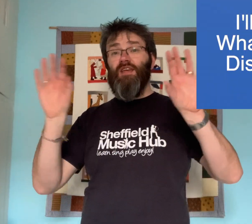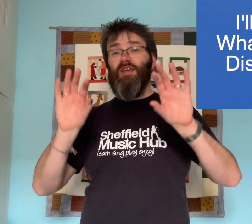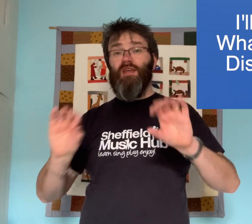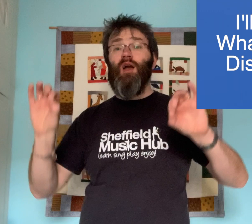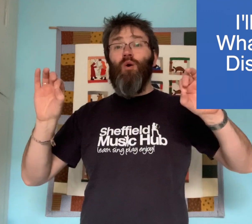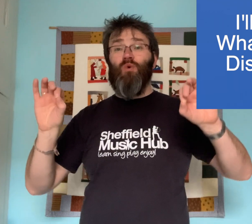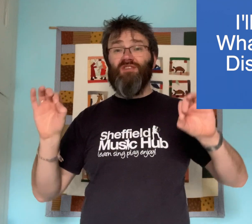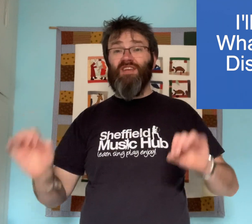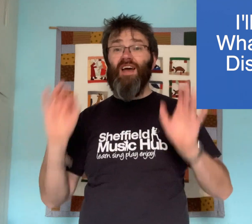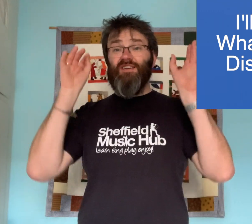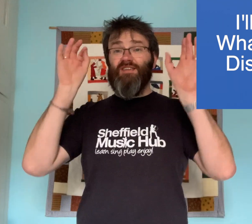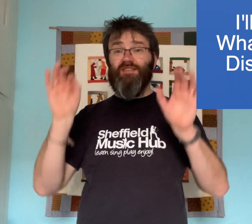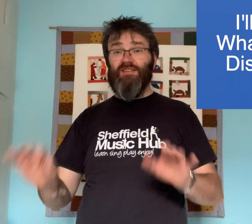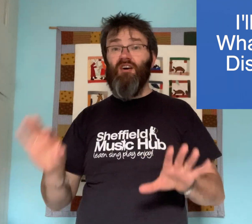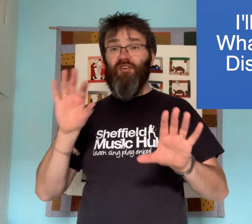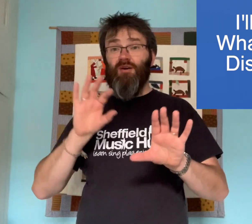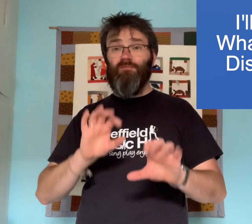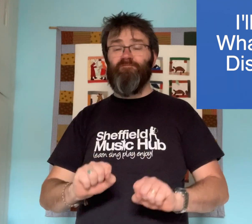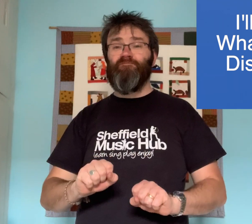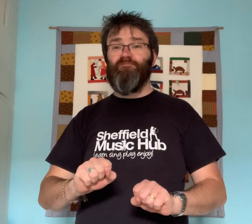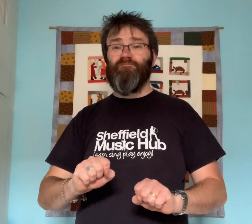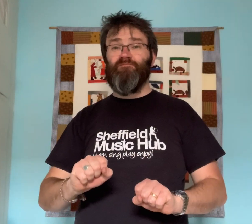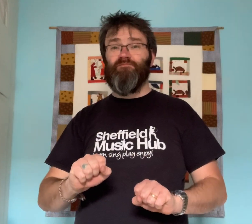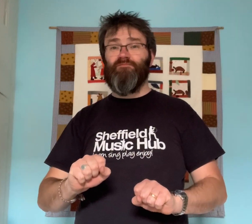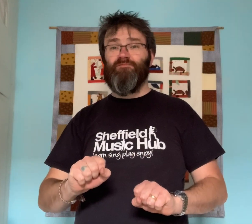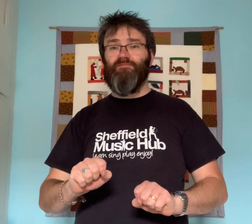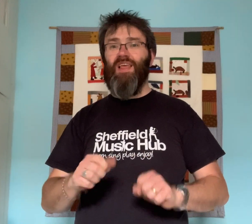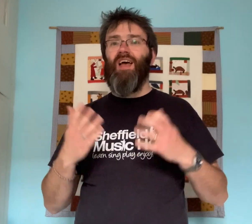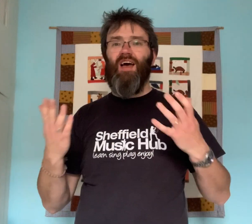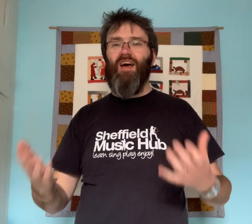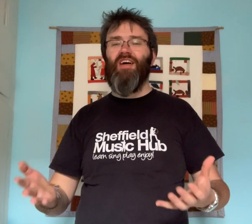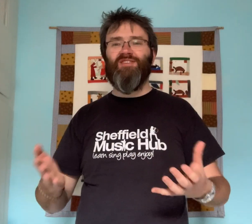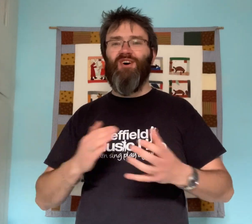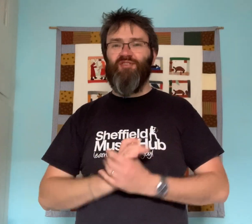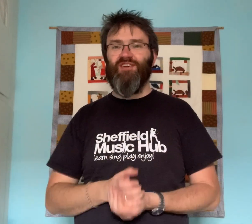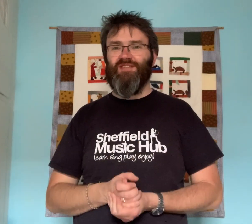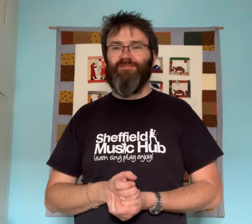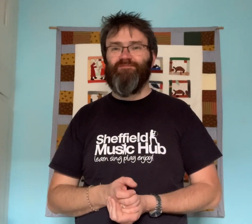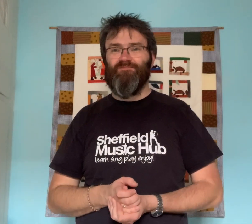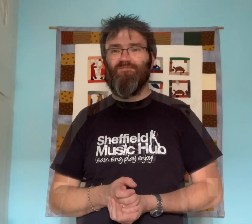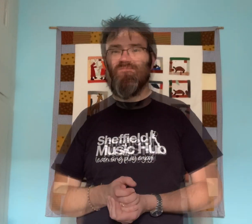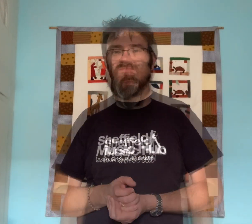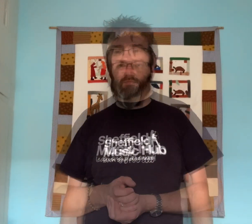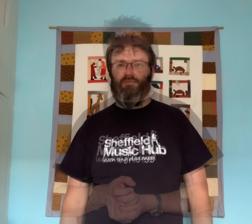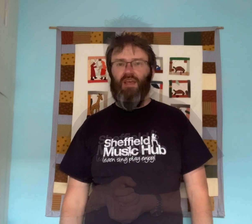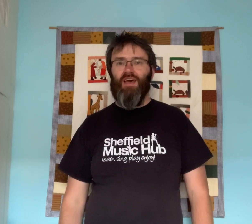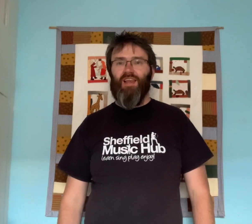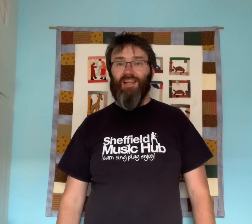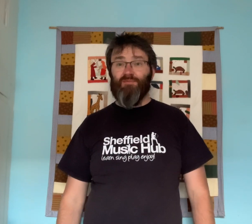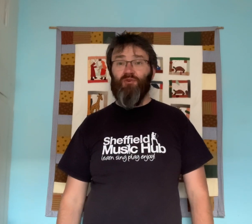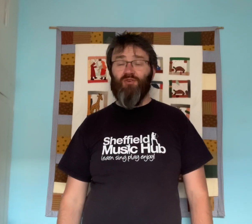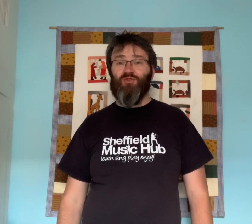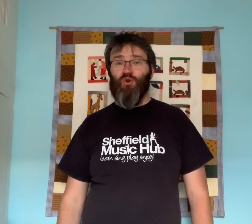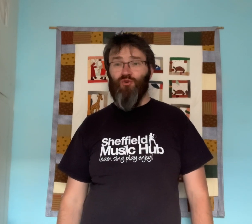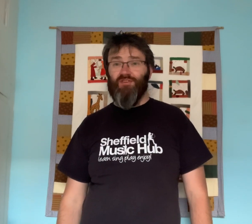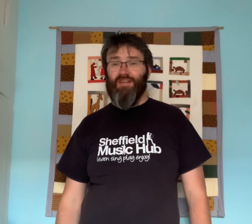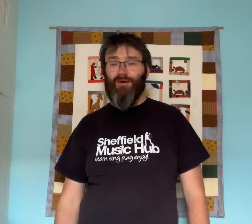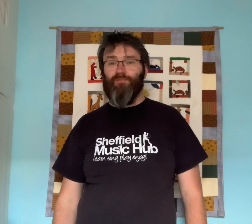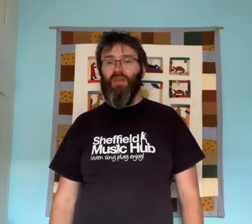see what I can discover. And that's our verse. Let's move on to the chorus now.